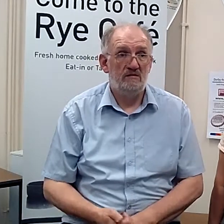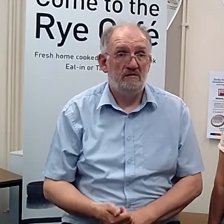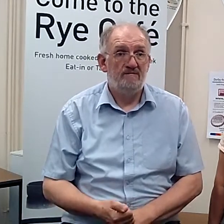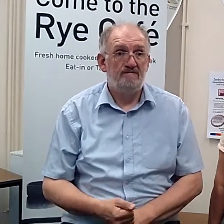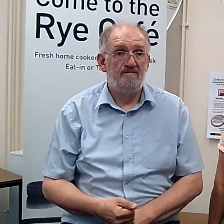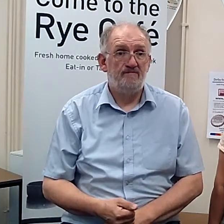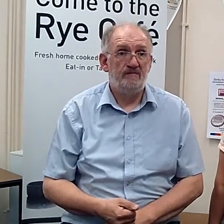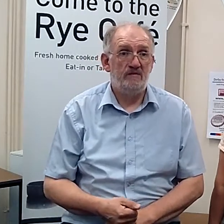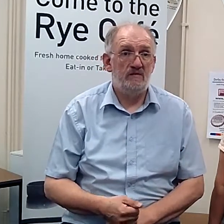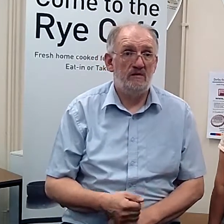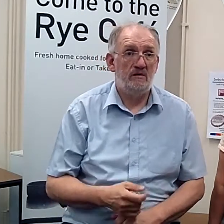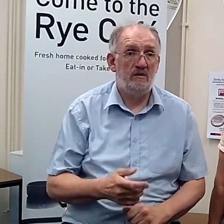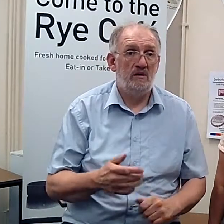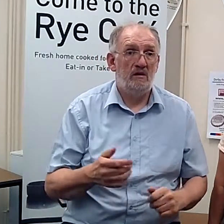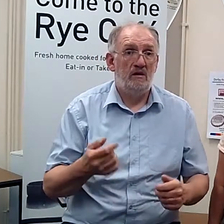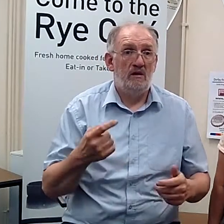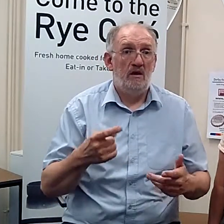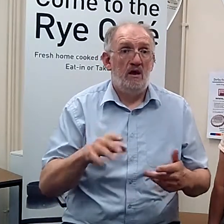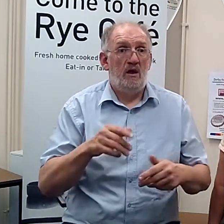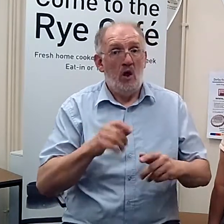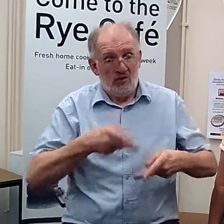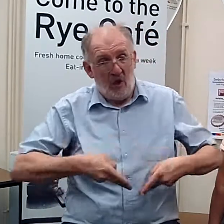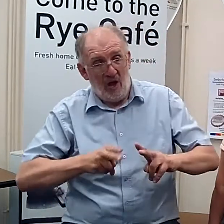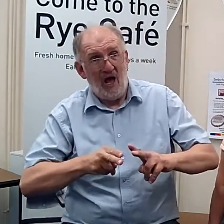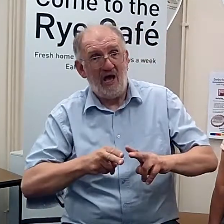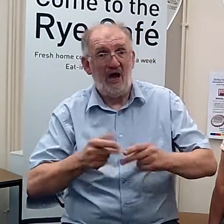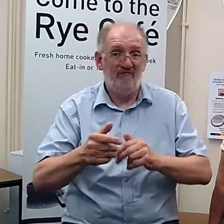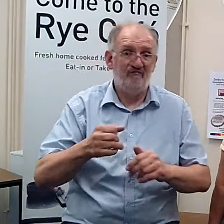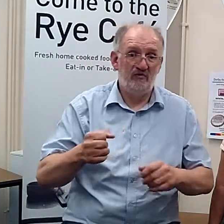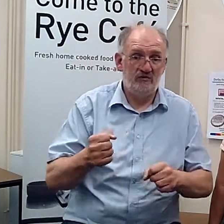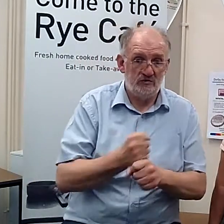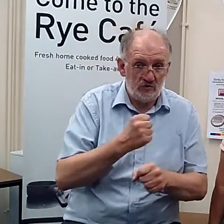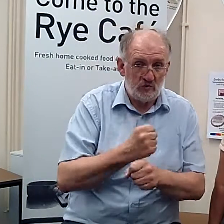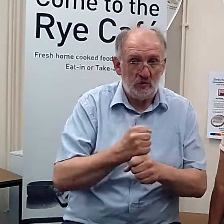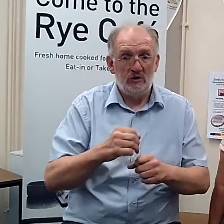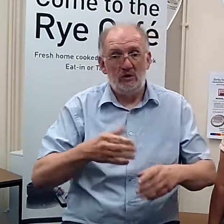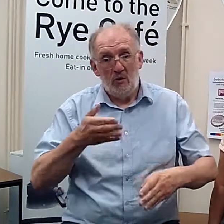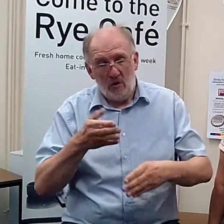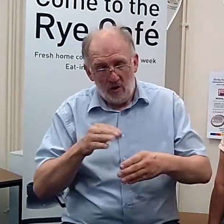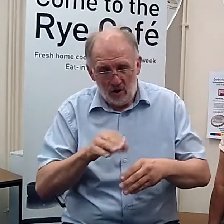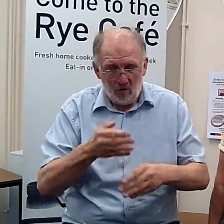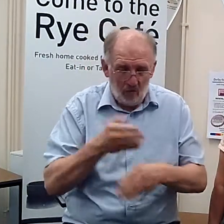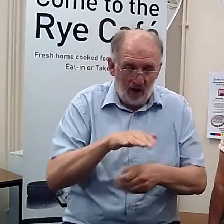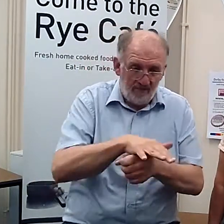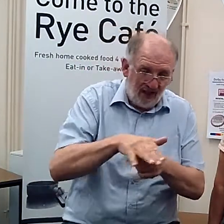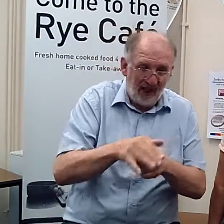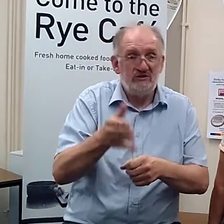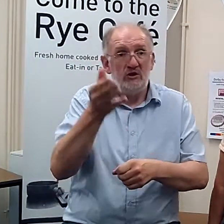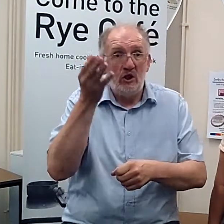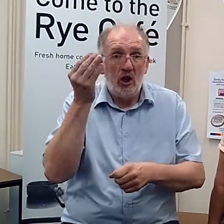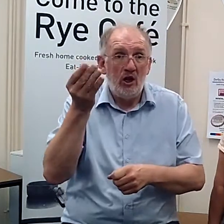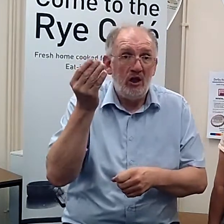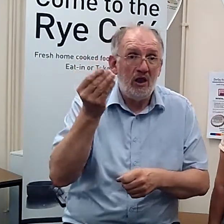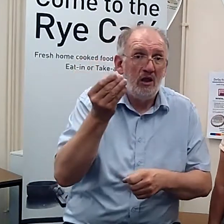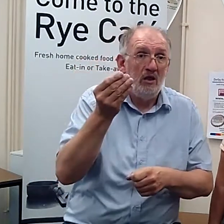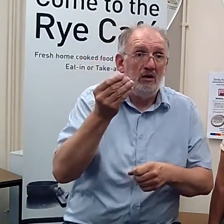The idea of combining classroom and workplace learning means that trainees can identify what skills they need to develop for the